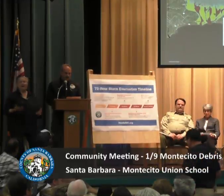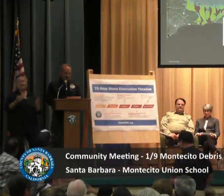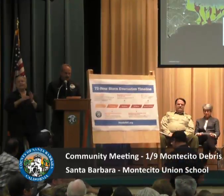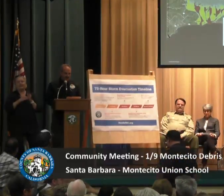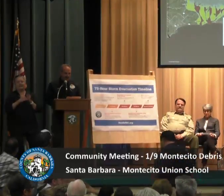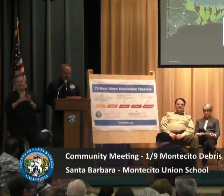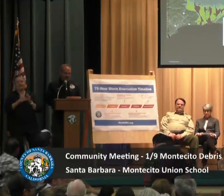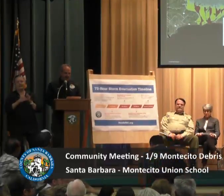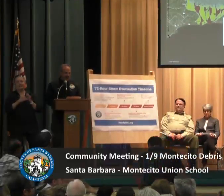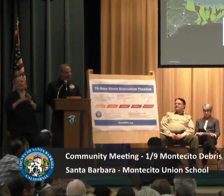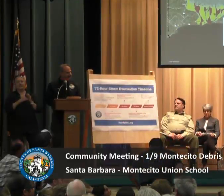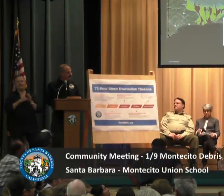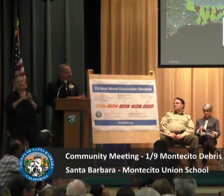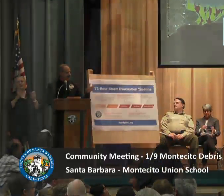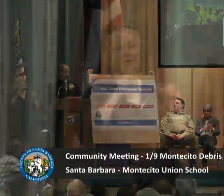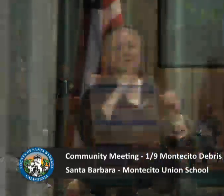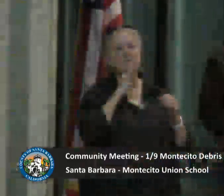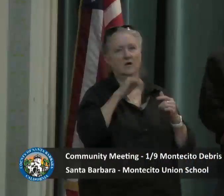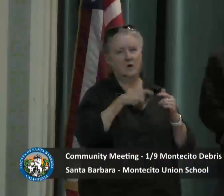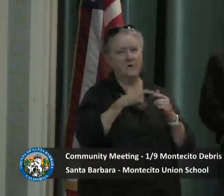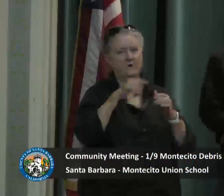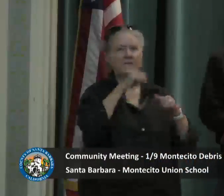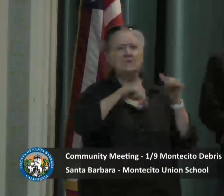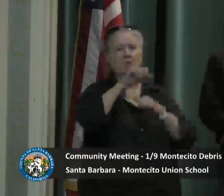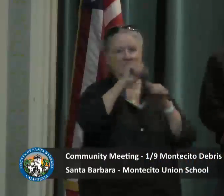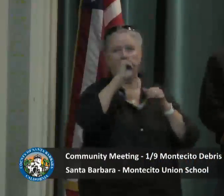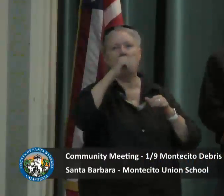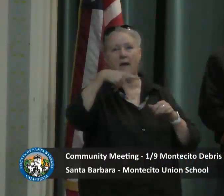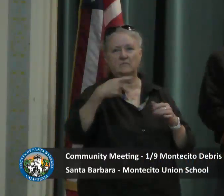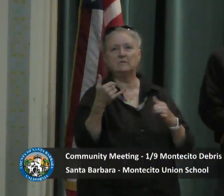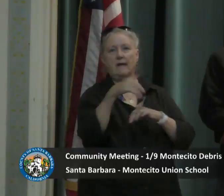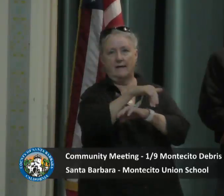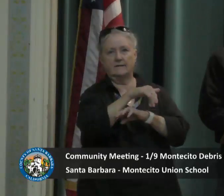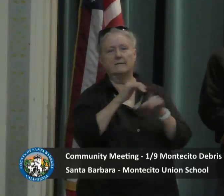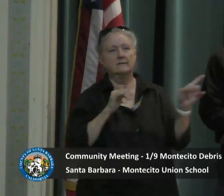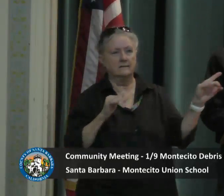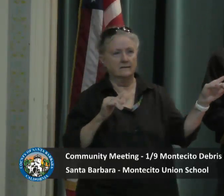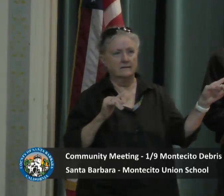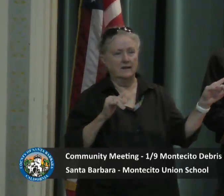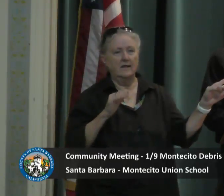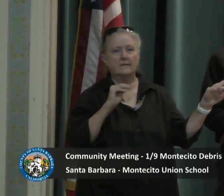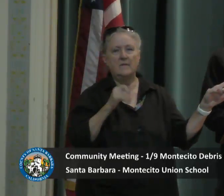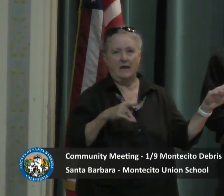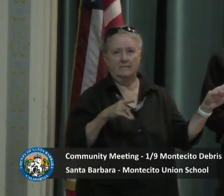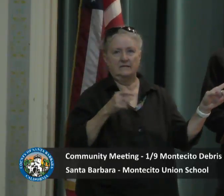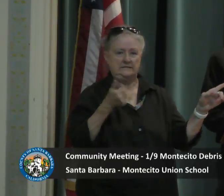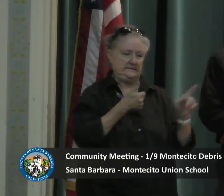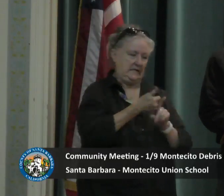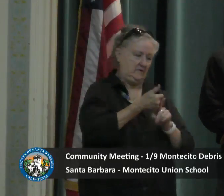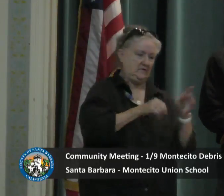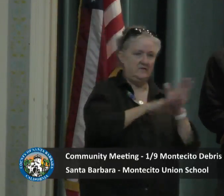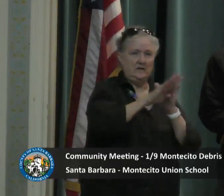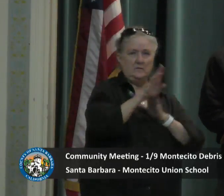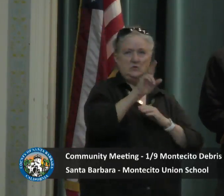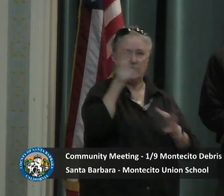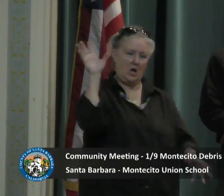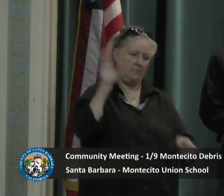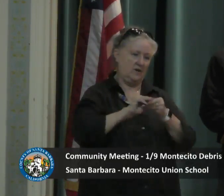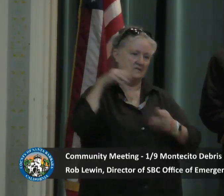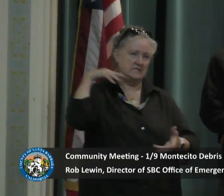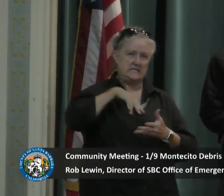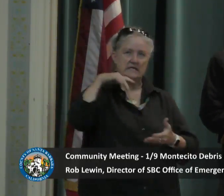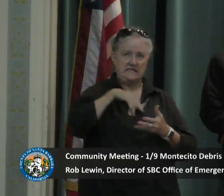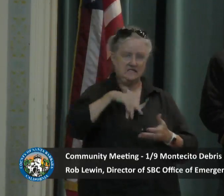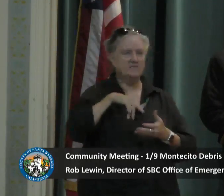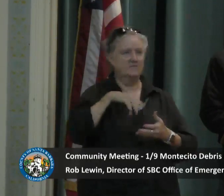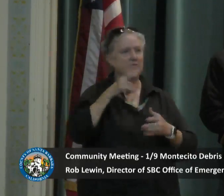Again, I want to talk about the interactive map tonight. The map was developed using comprehensive studies conducted by the